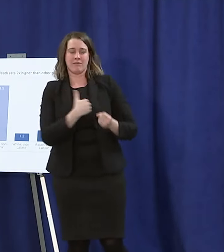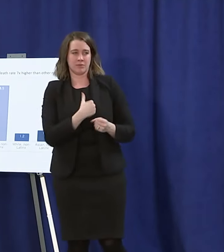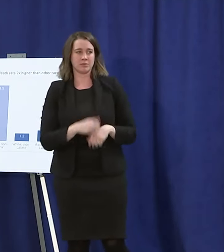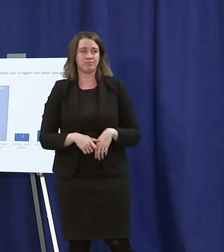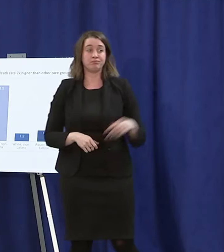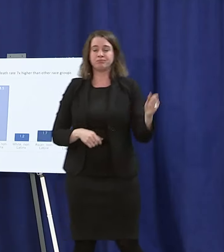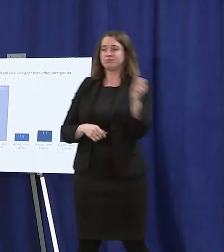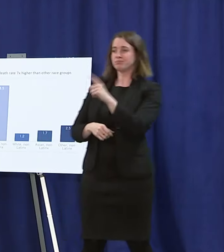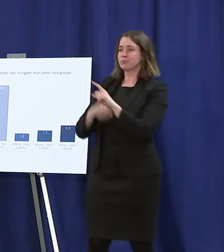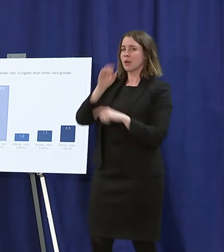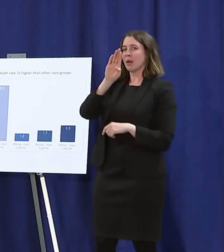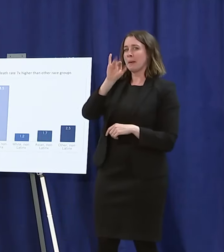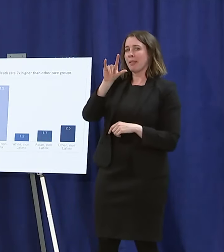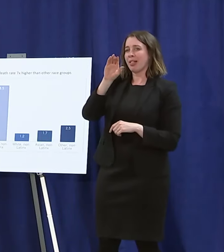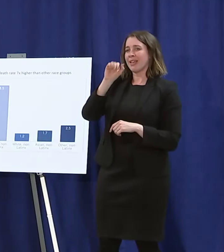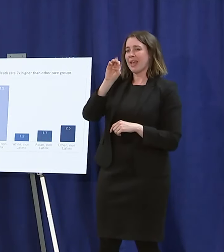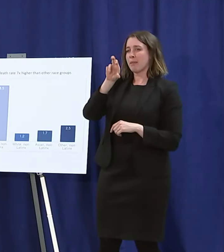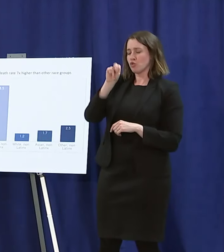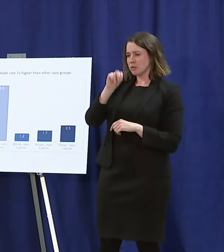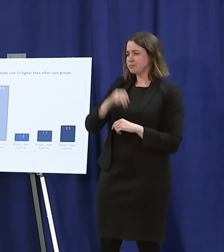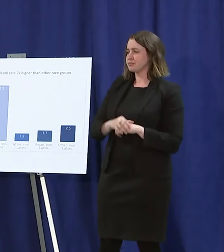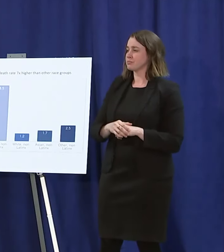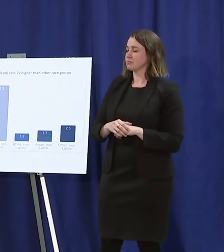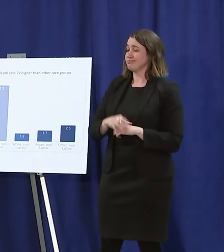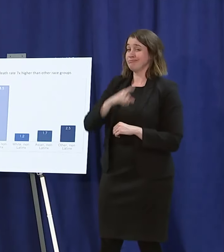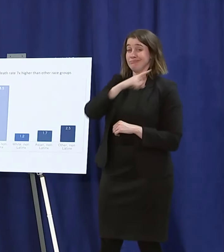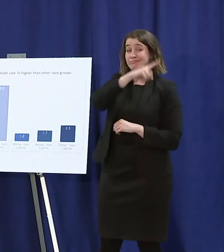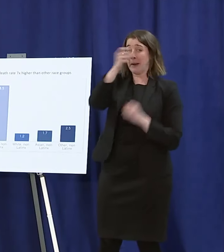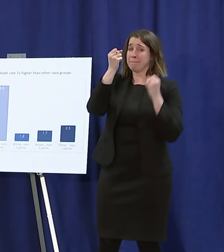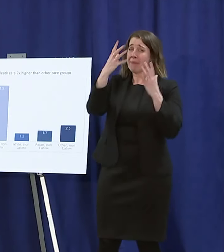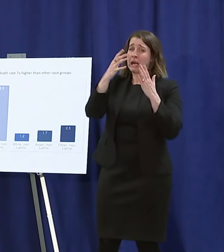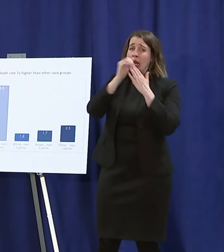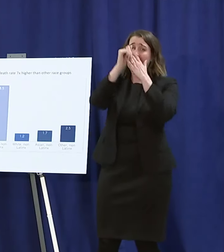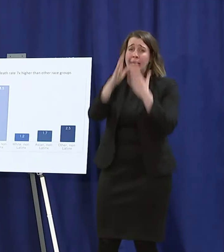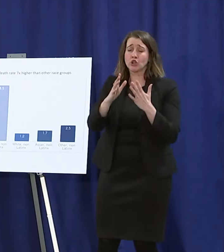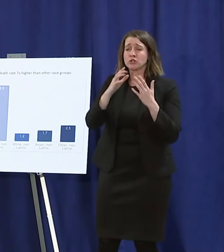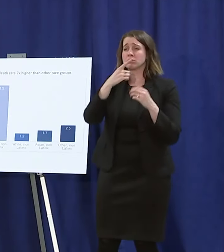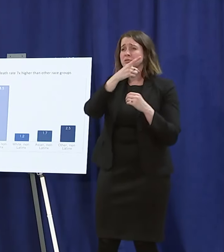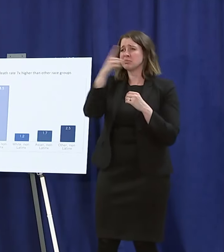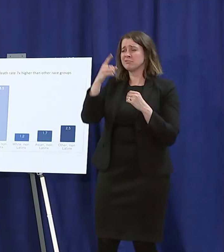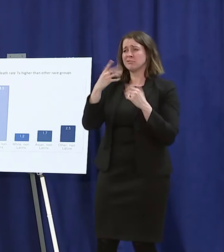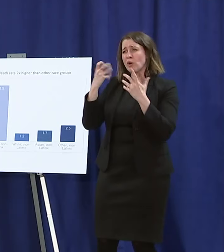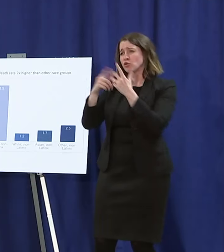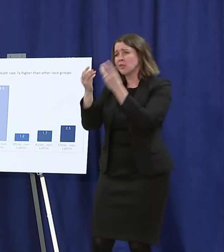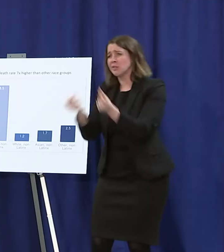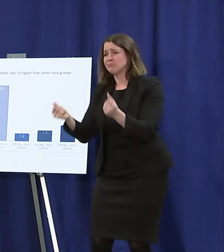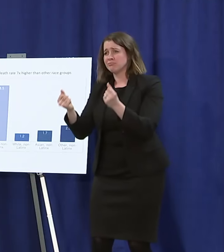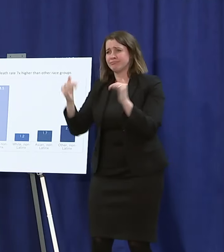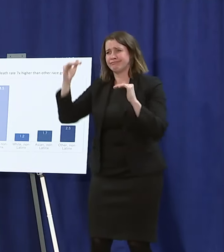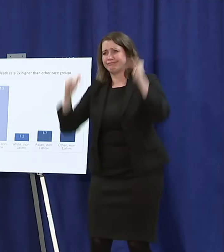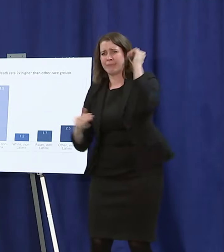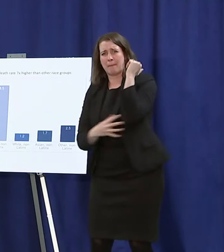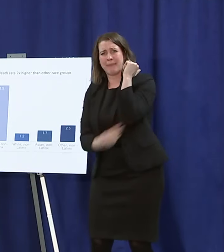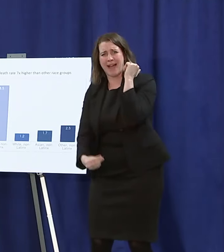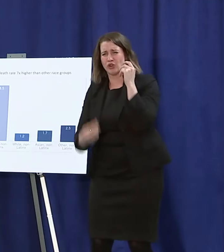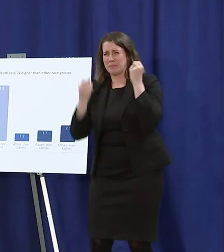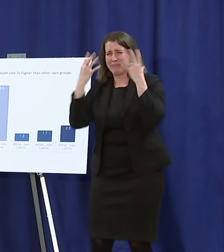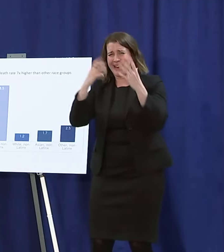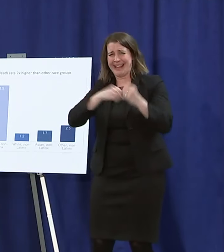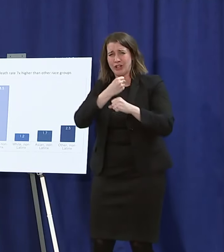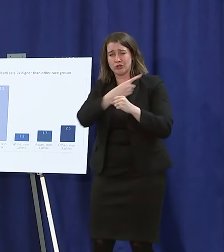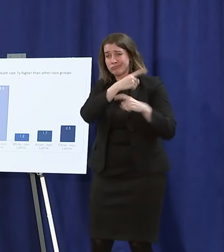Cameron. Leaders have tried to eliminate poverty for generations. Why will your approach work?